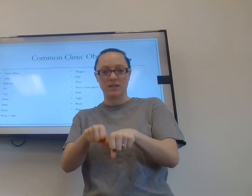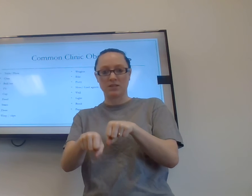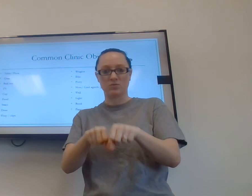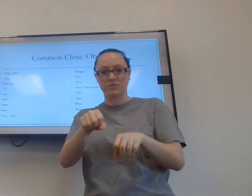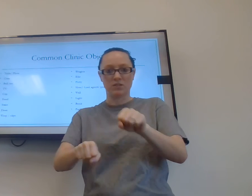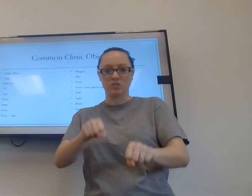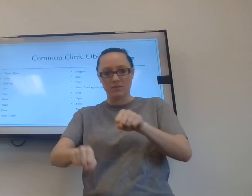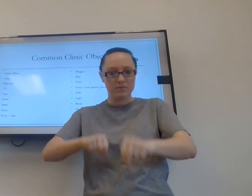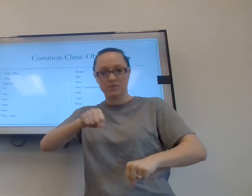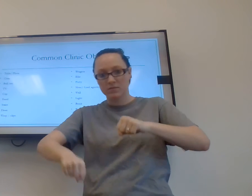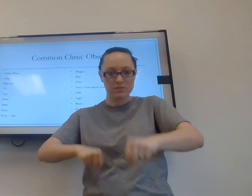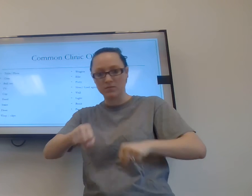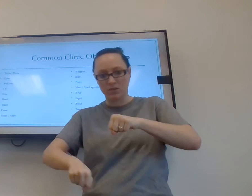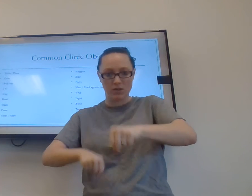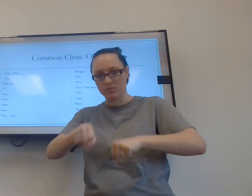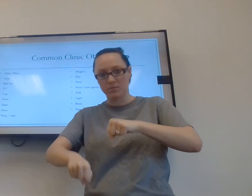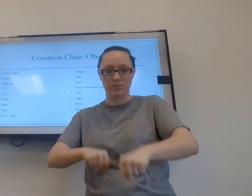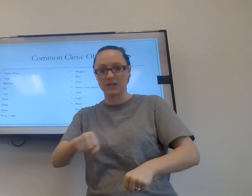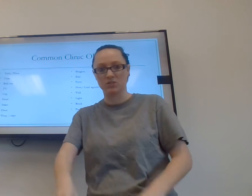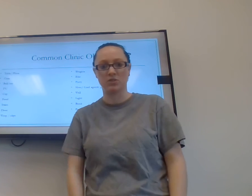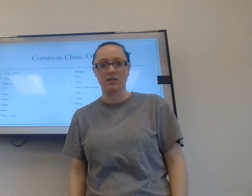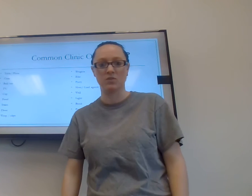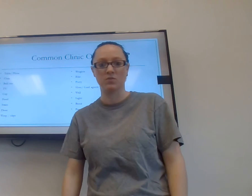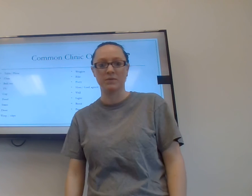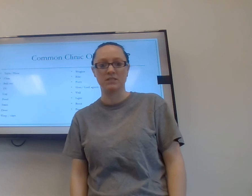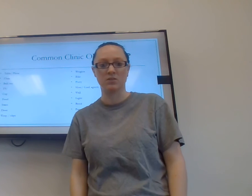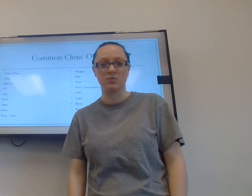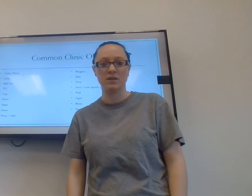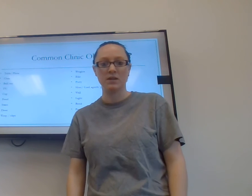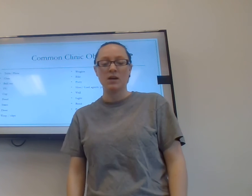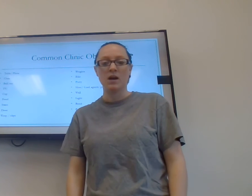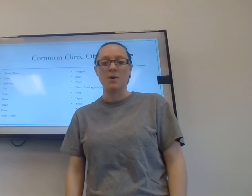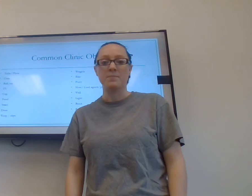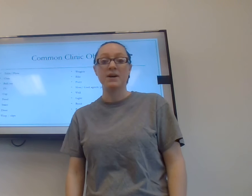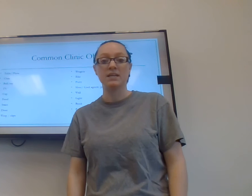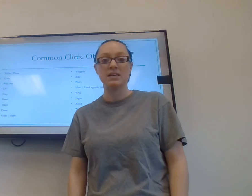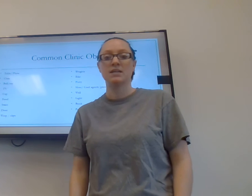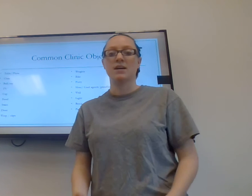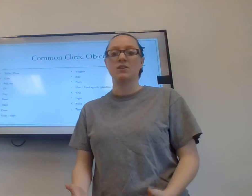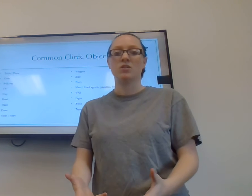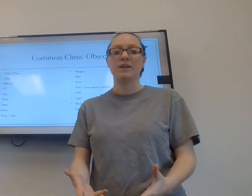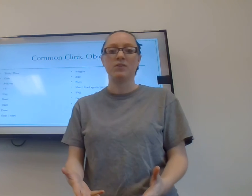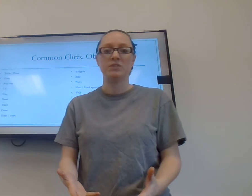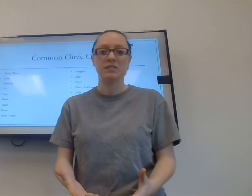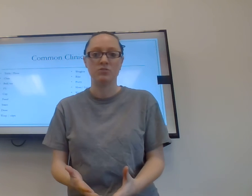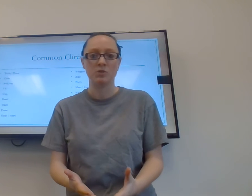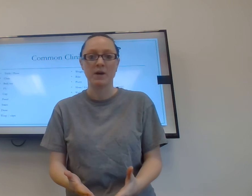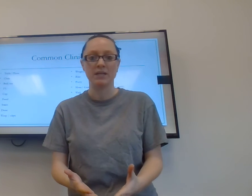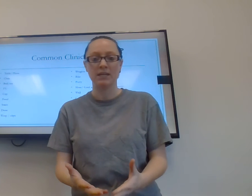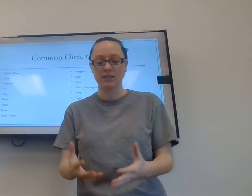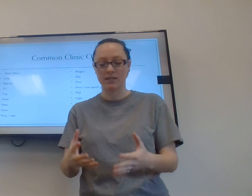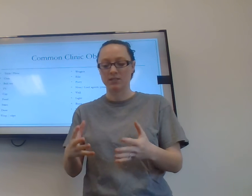actual function of, you know, actually trying to go on bicycle. Putty, I know a lot of OTs use putty,